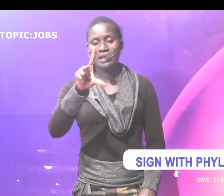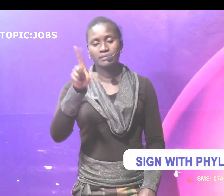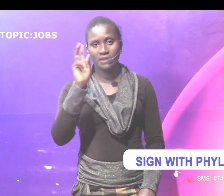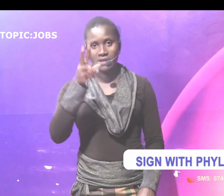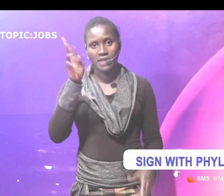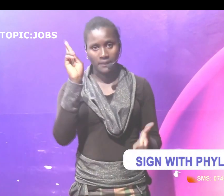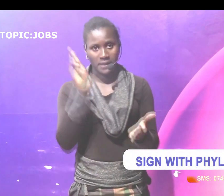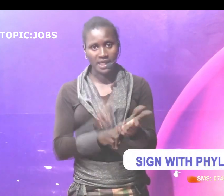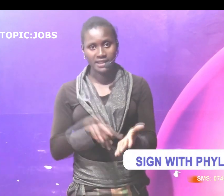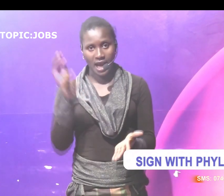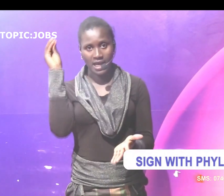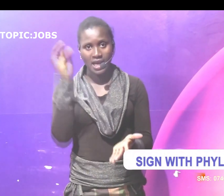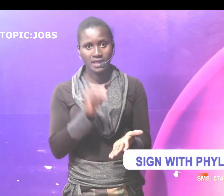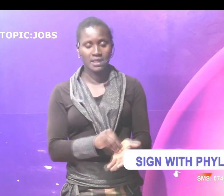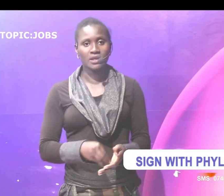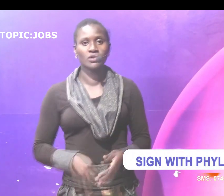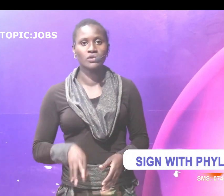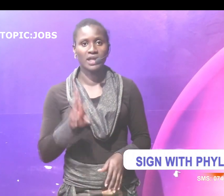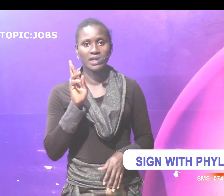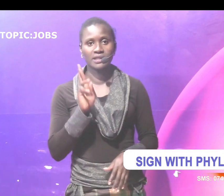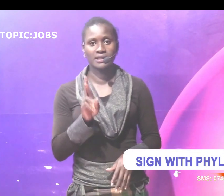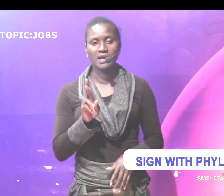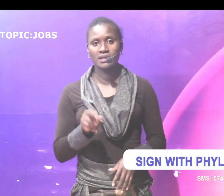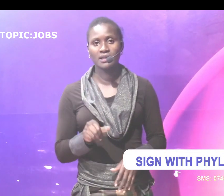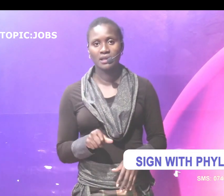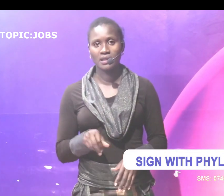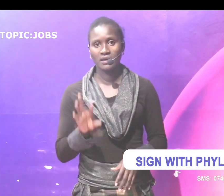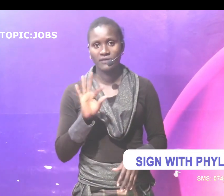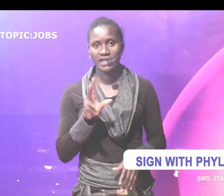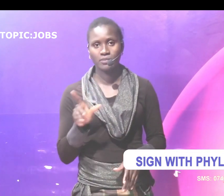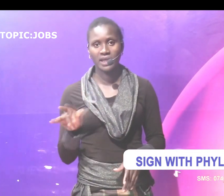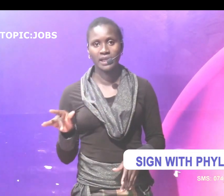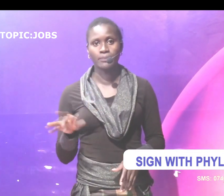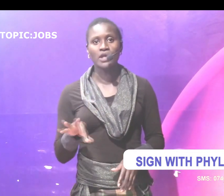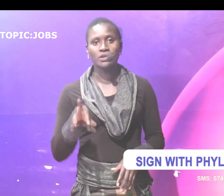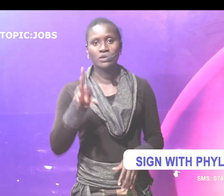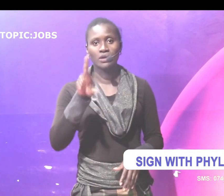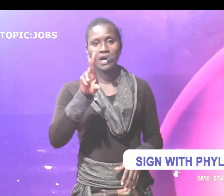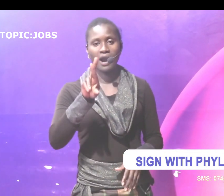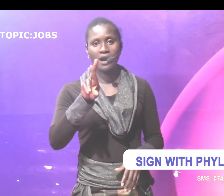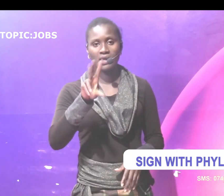Let me repeat again so you can understand the finger spelling. So L-E-A-D.